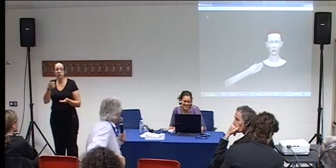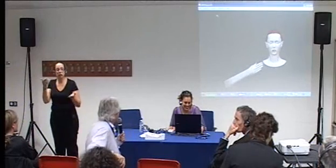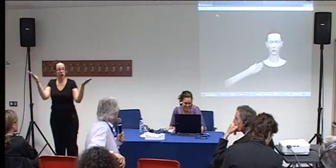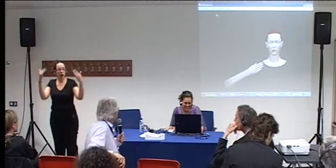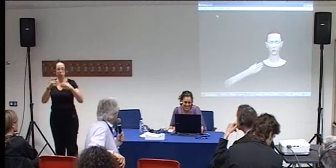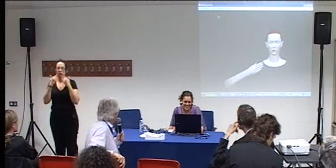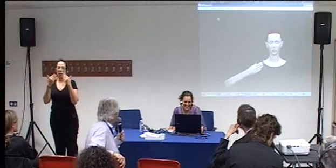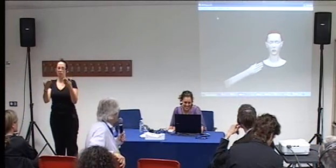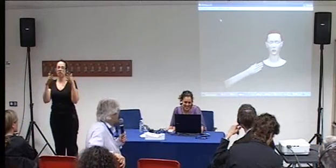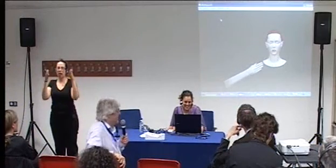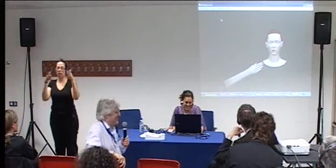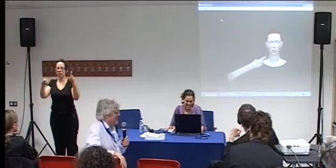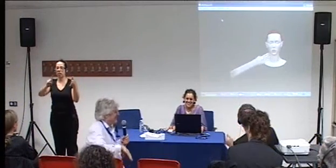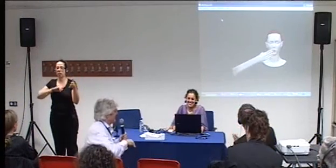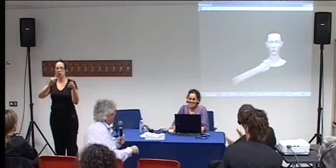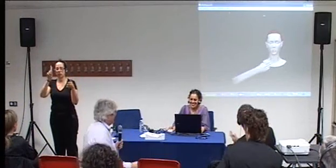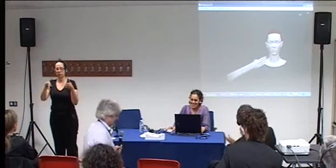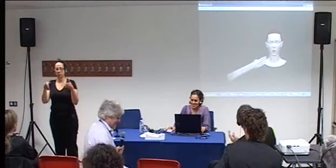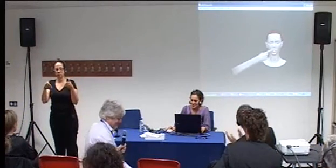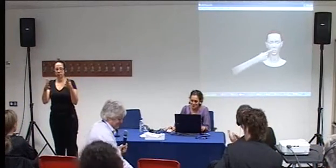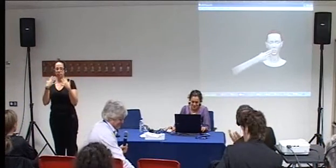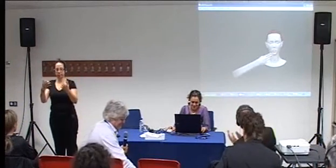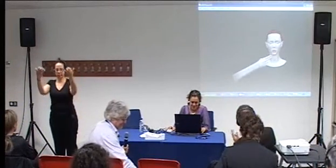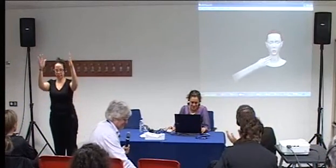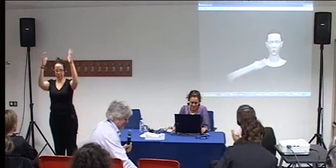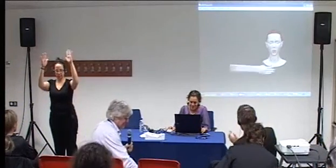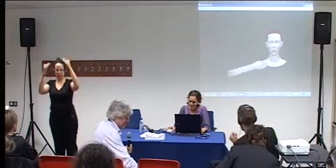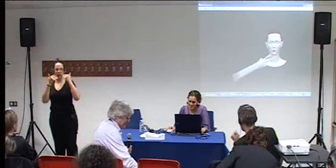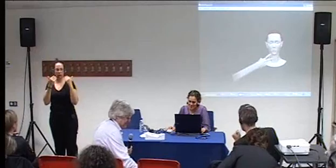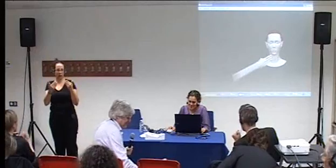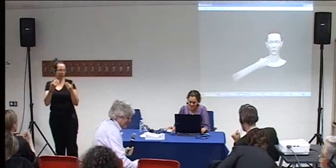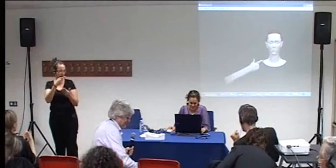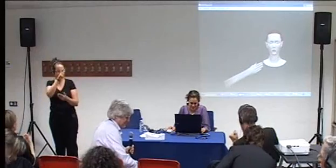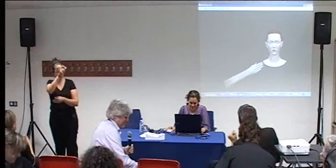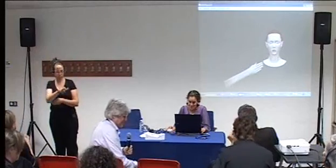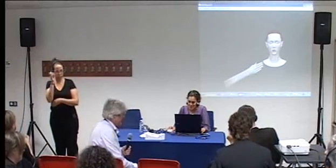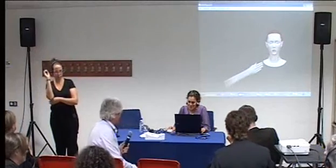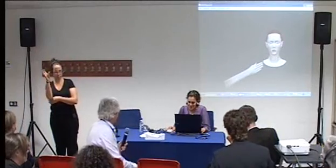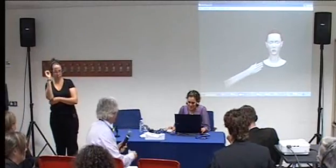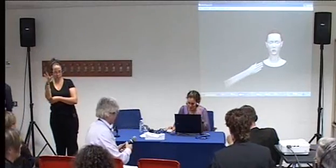questions. Other than that, thank you very much, Madam Darcy.